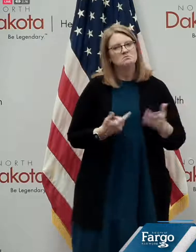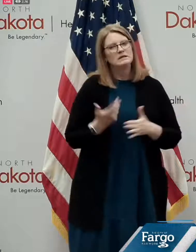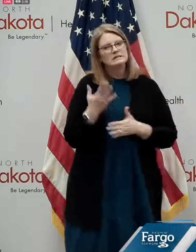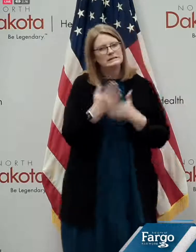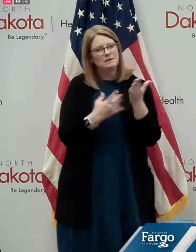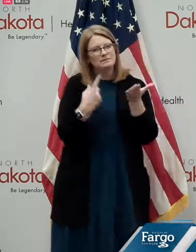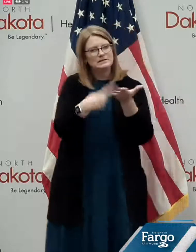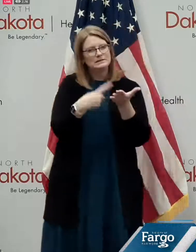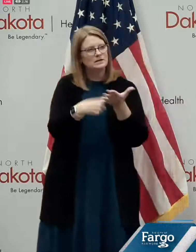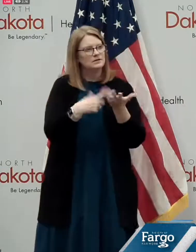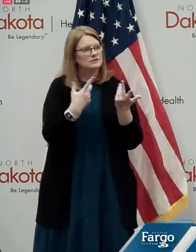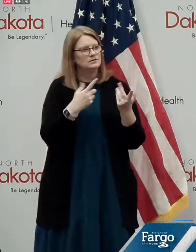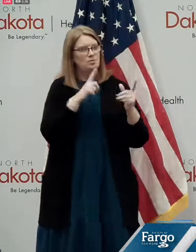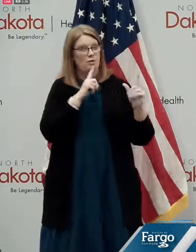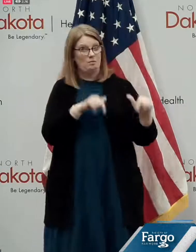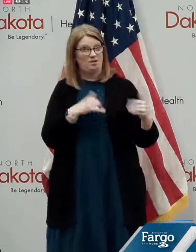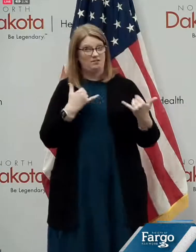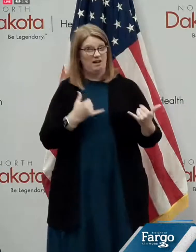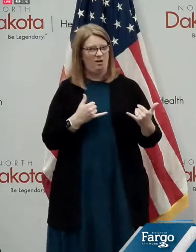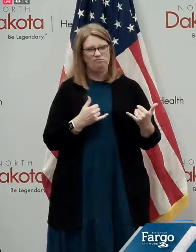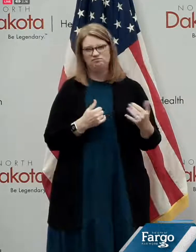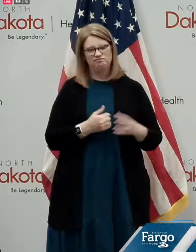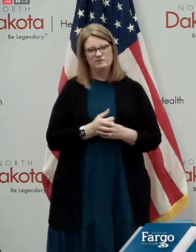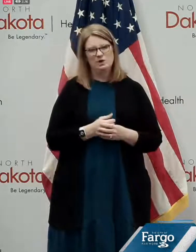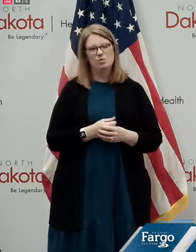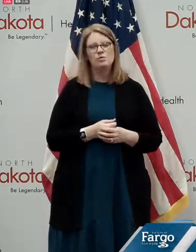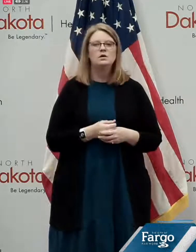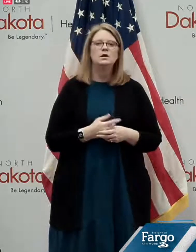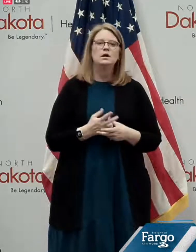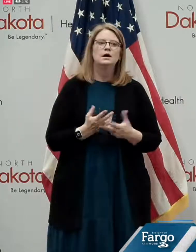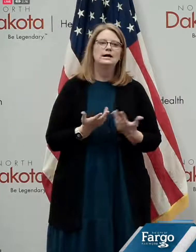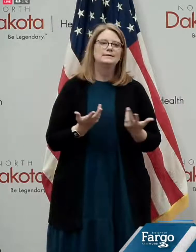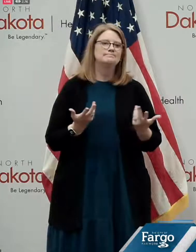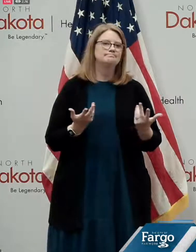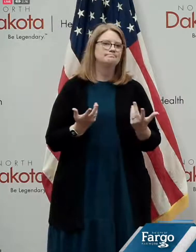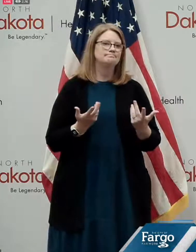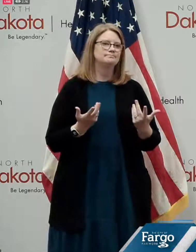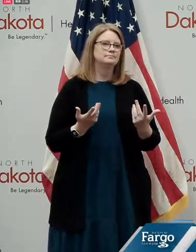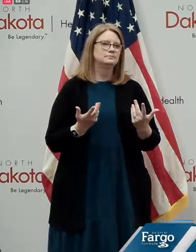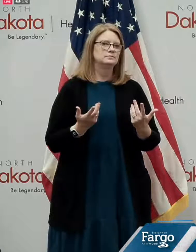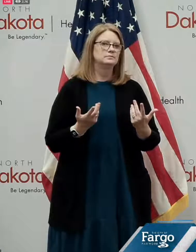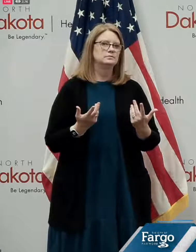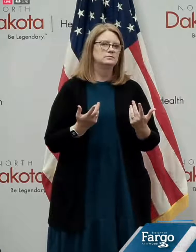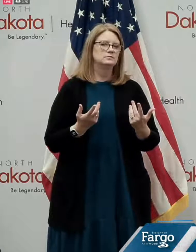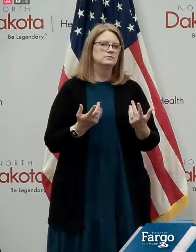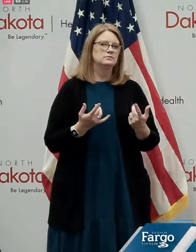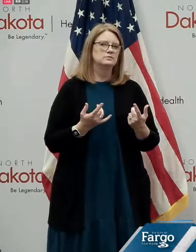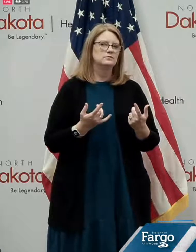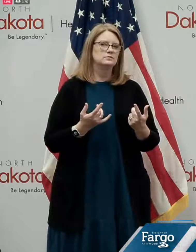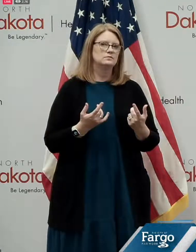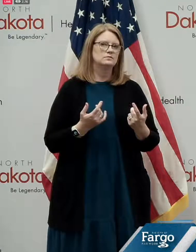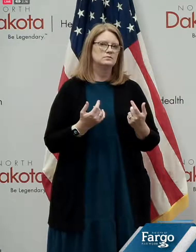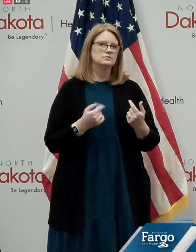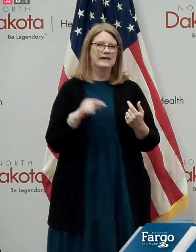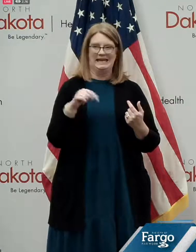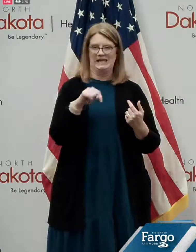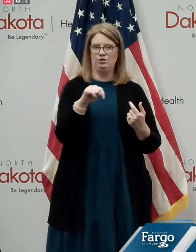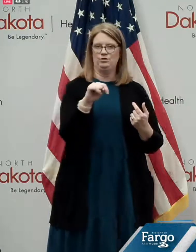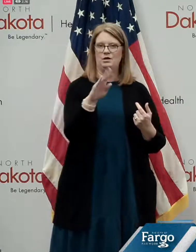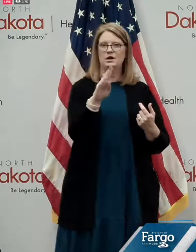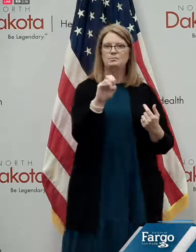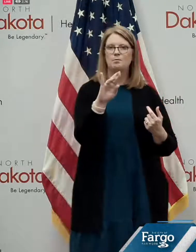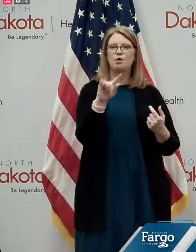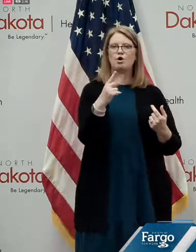about that. I don't have anything to report on it right now, but I know that there'll be one of the things even here in Burley Morton